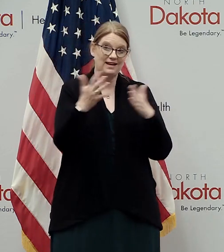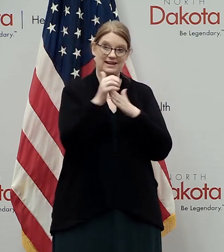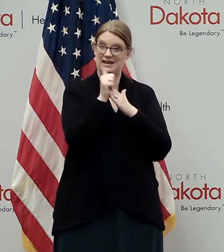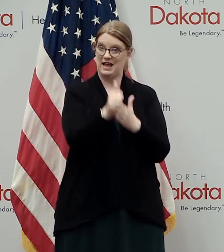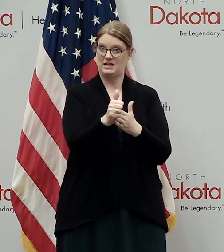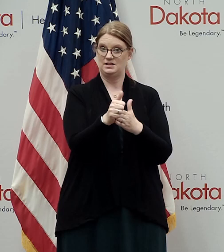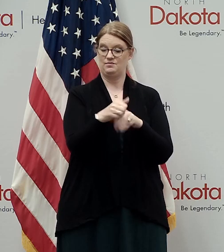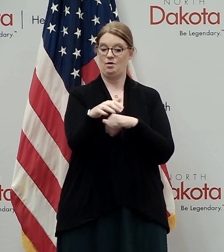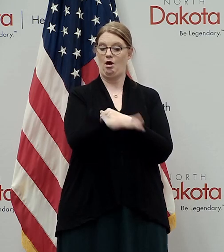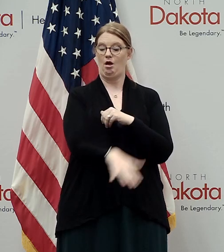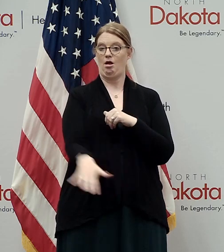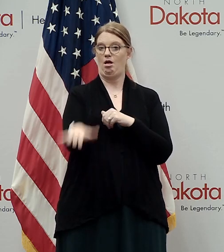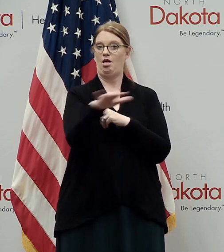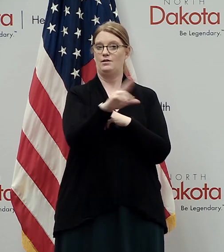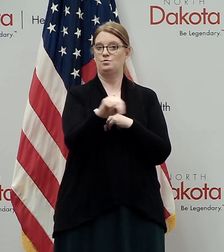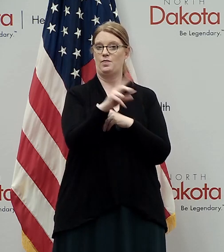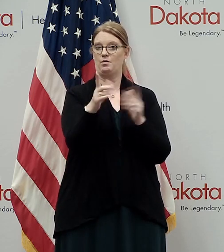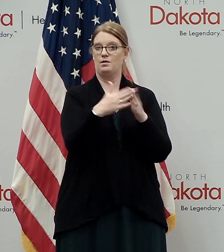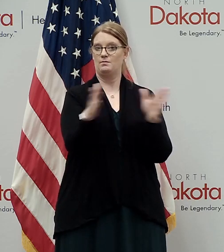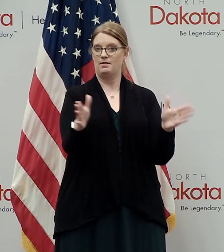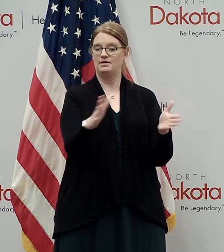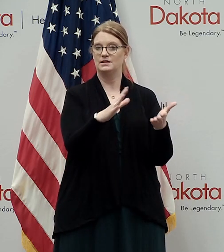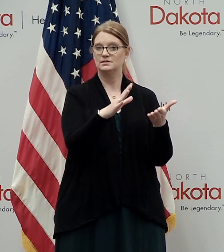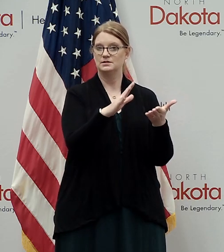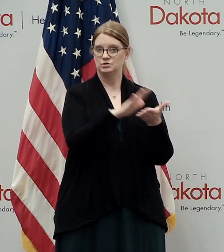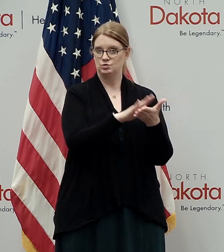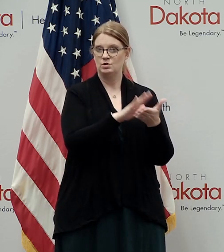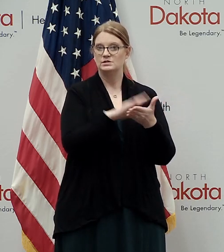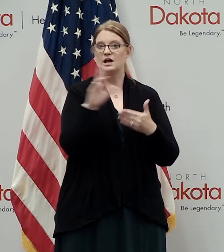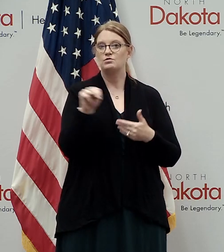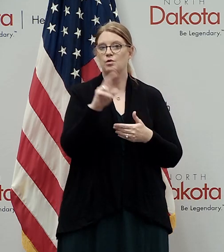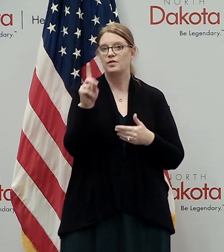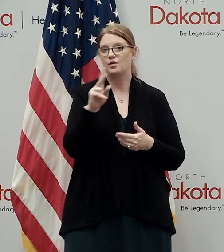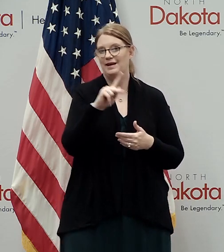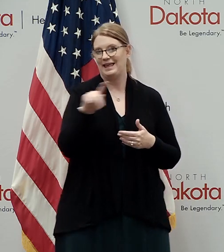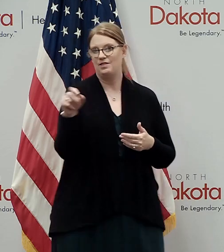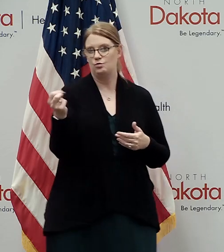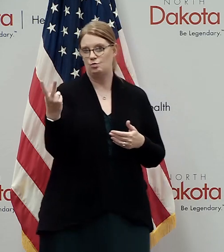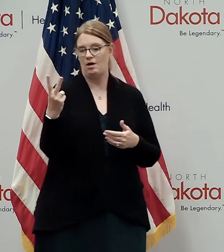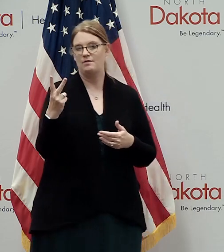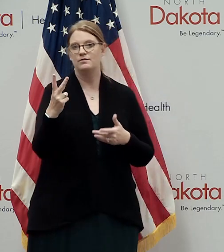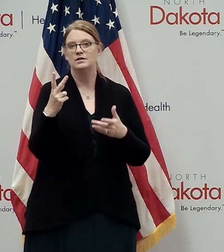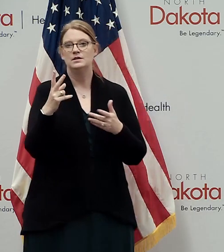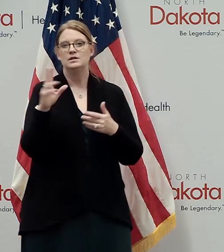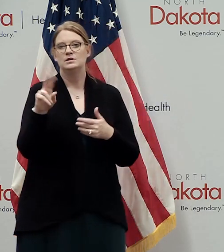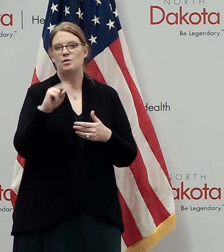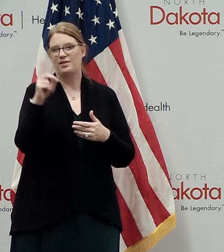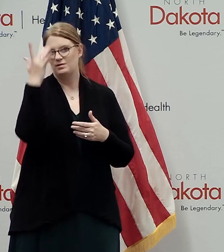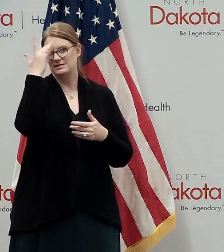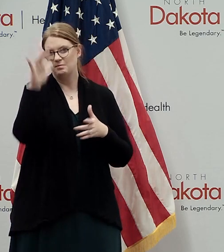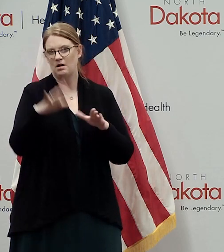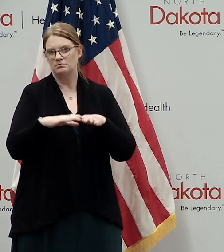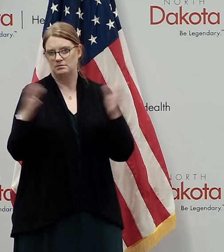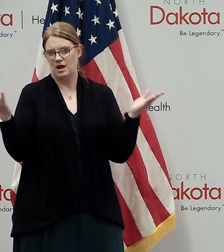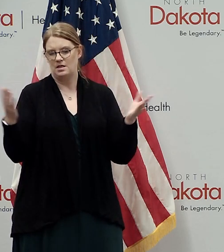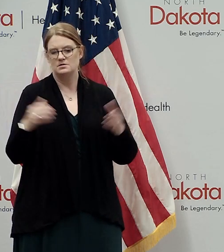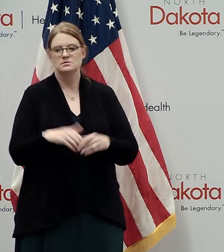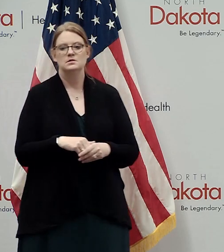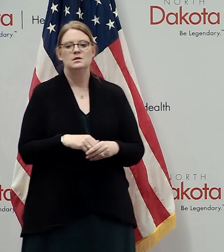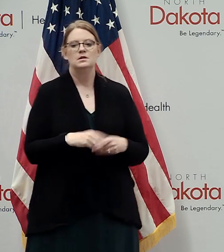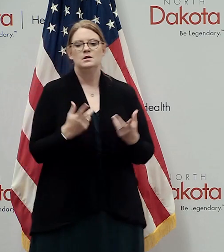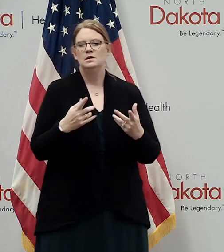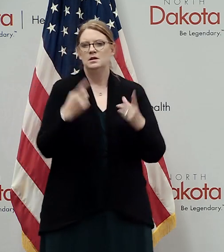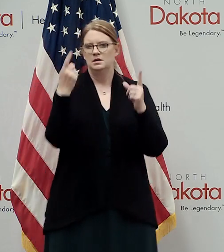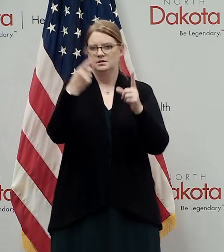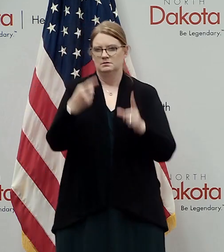for all North Dakota public schools in our K-12 Smart Restart guidelines. We won't go through the guidelines line by line. I'm going to highlight a few